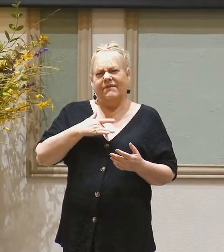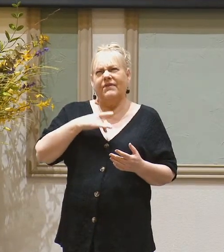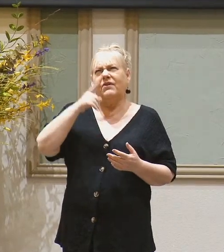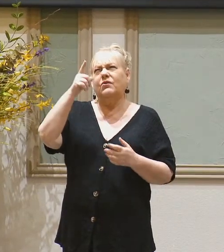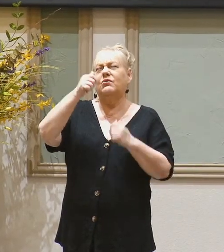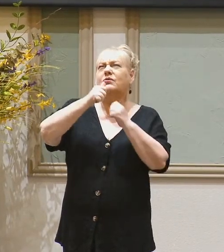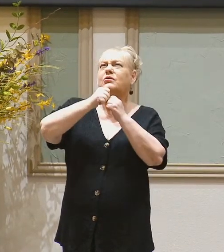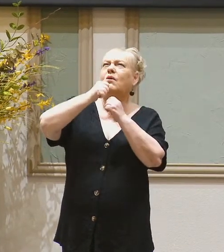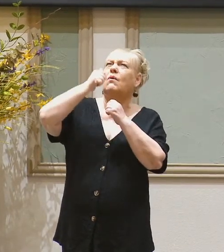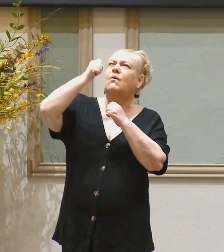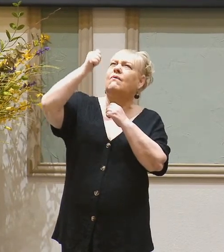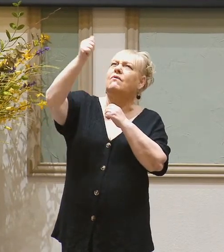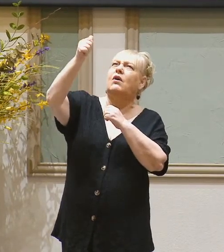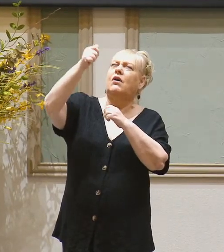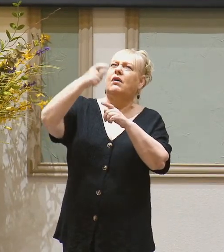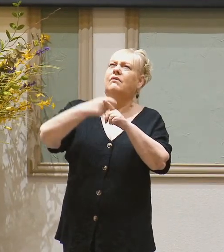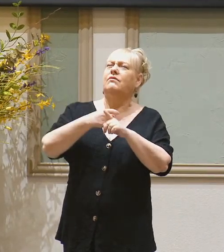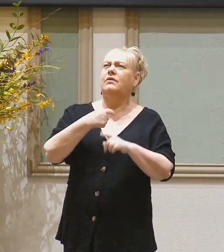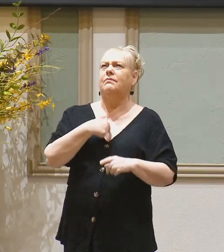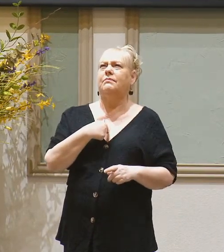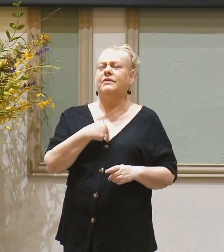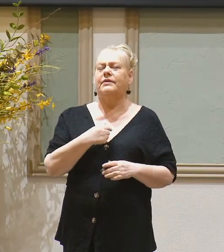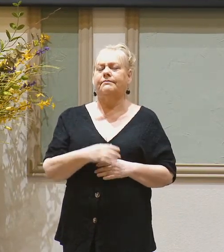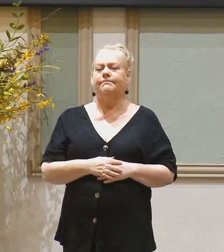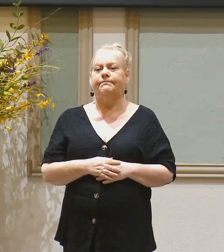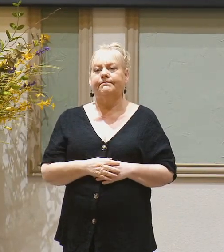so far away from me?"